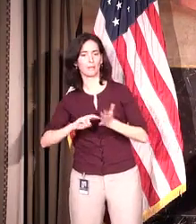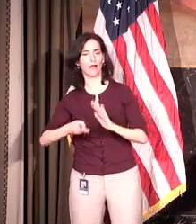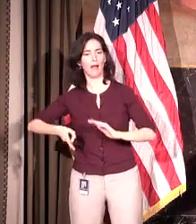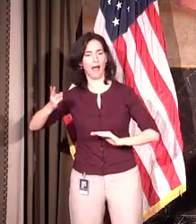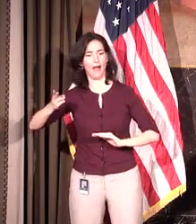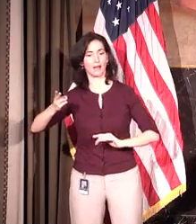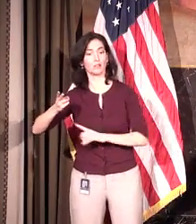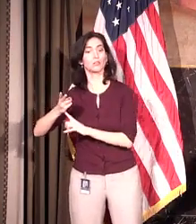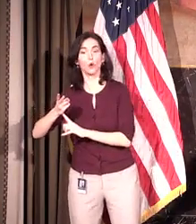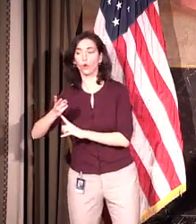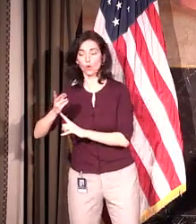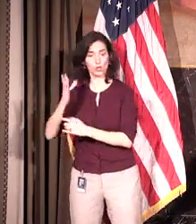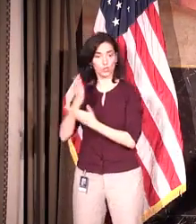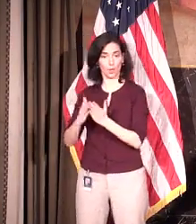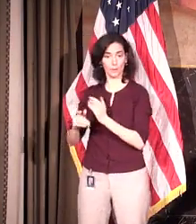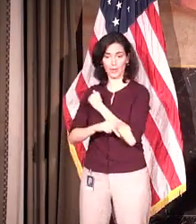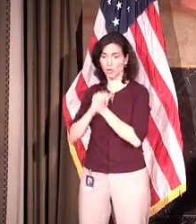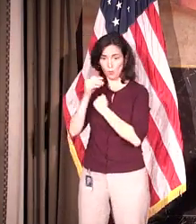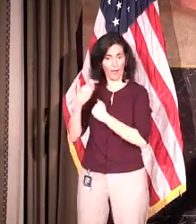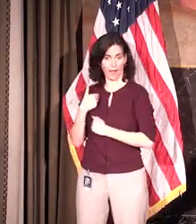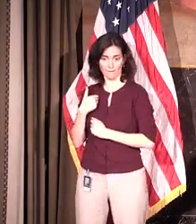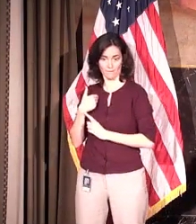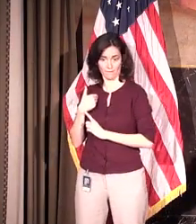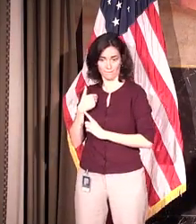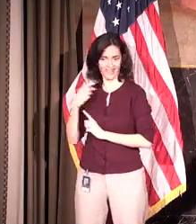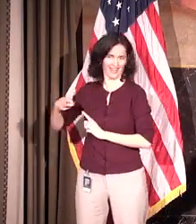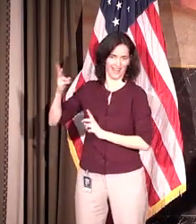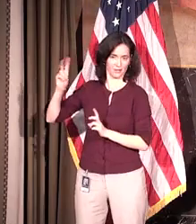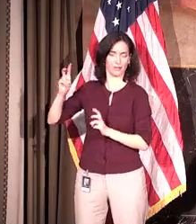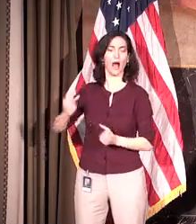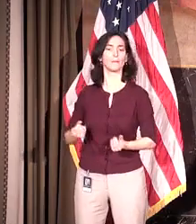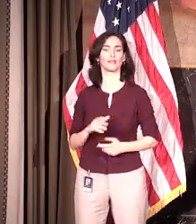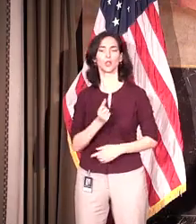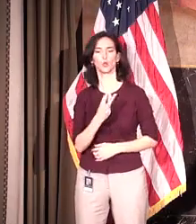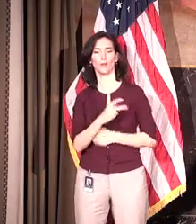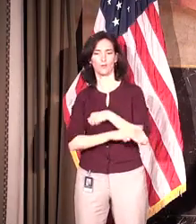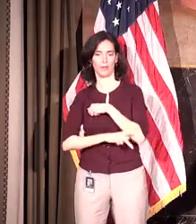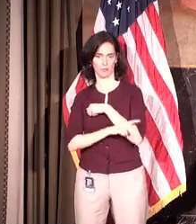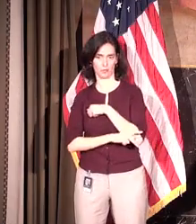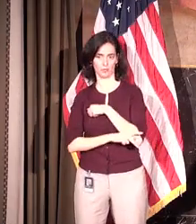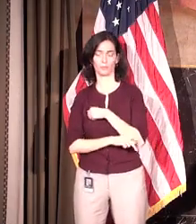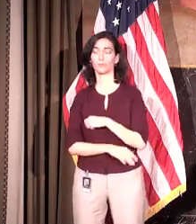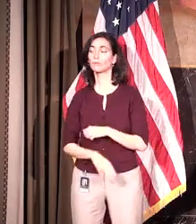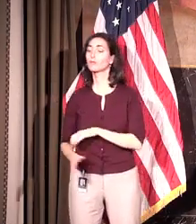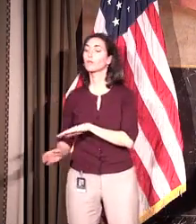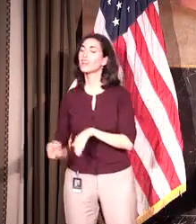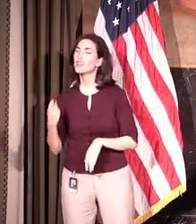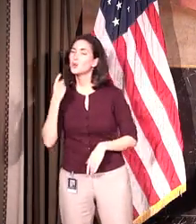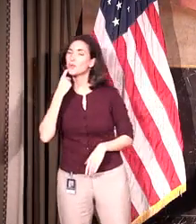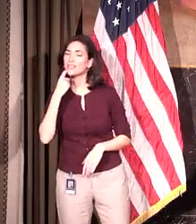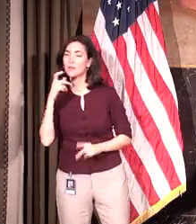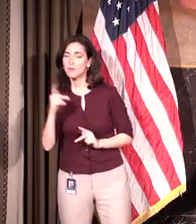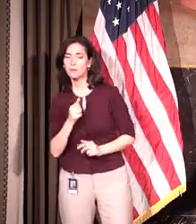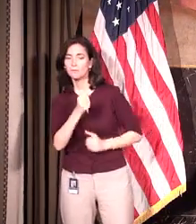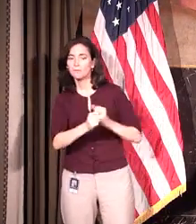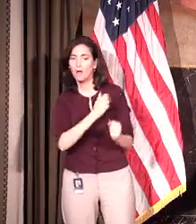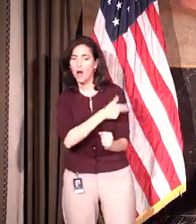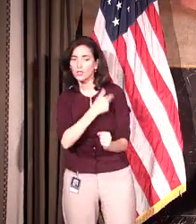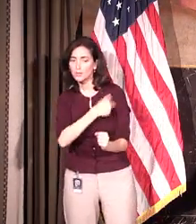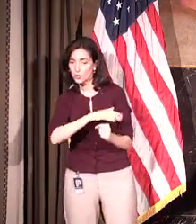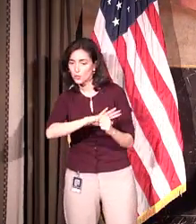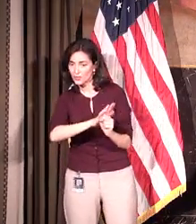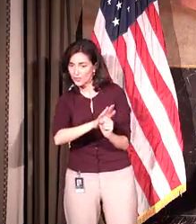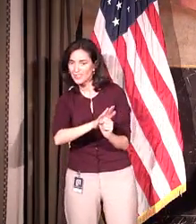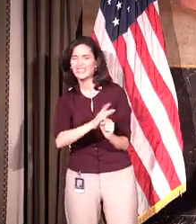We have had an increase in hospitalizations lately, and especially look over the last